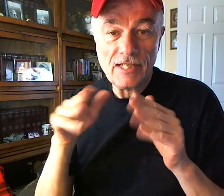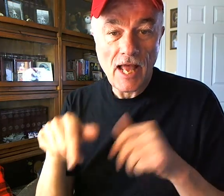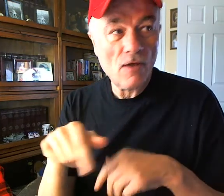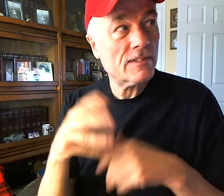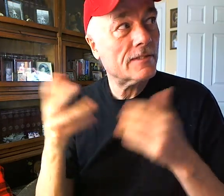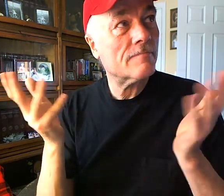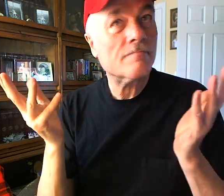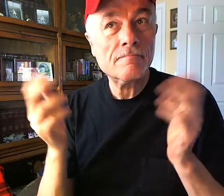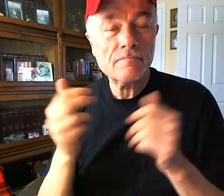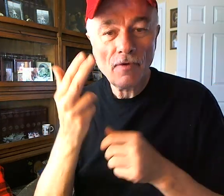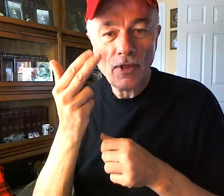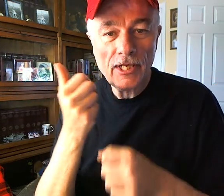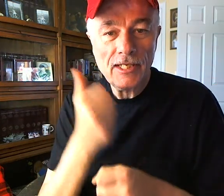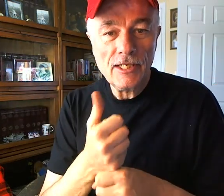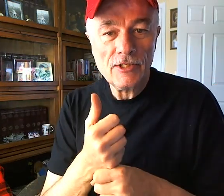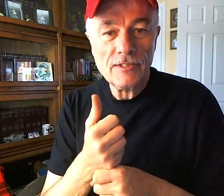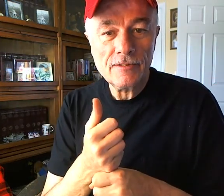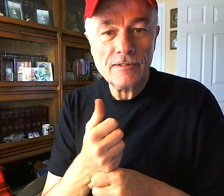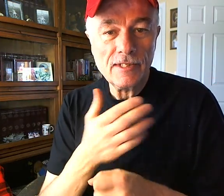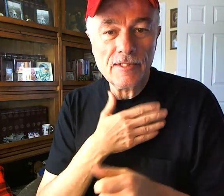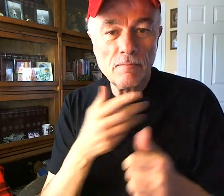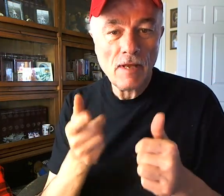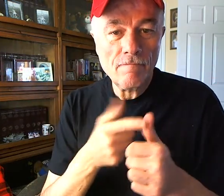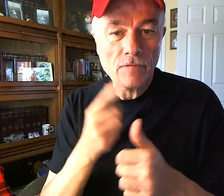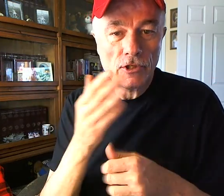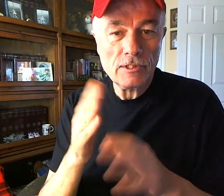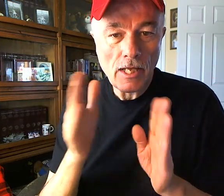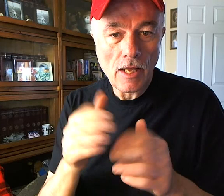of the table. And after that, I'm going to coat everything in styrene.